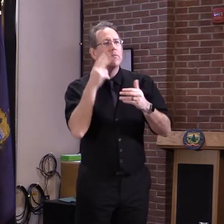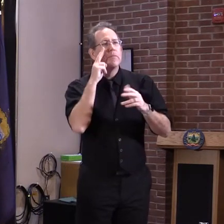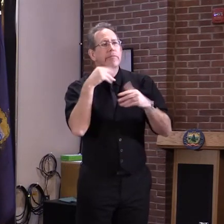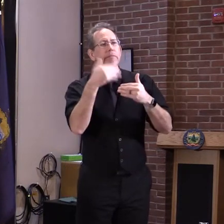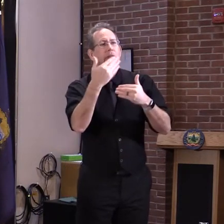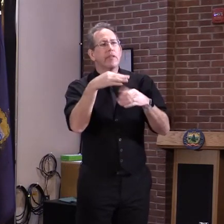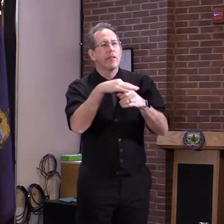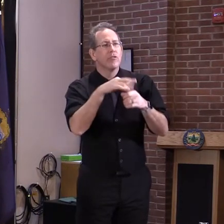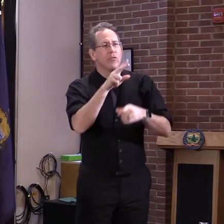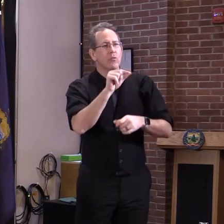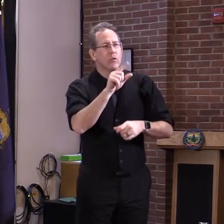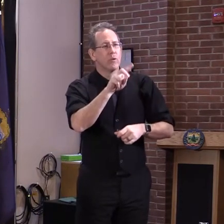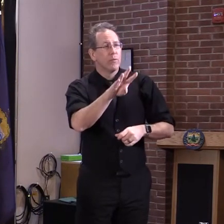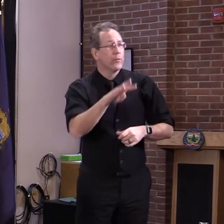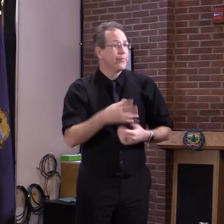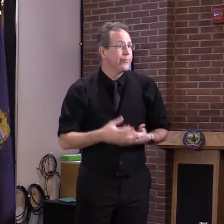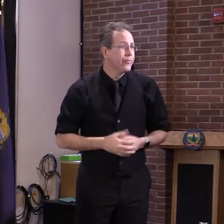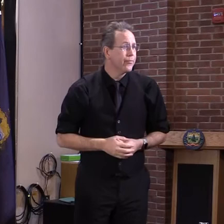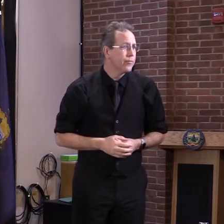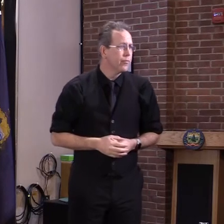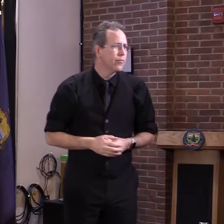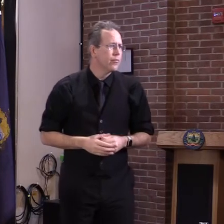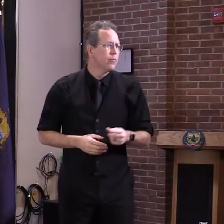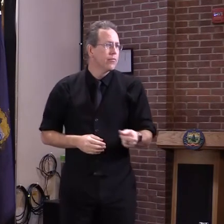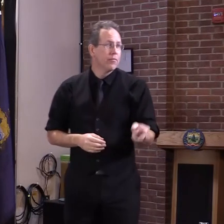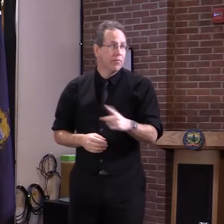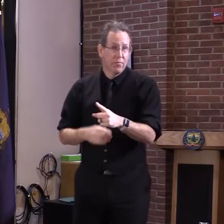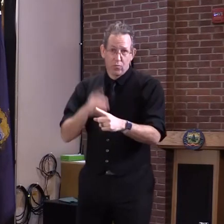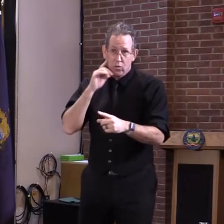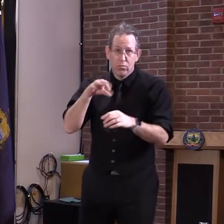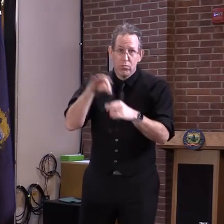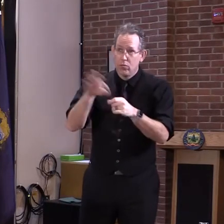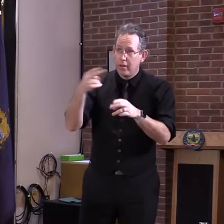And should we expect to see your name on a ballot in the next election?